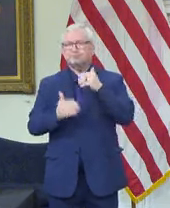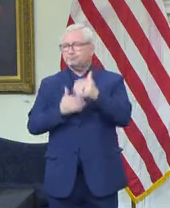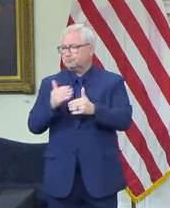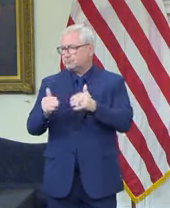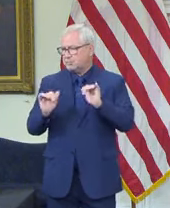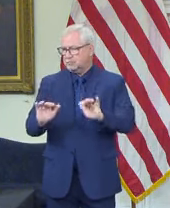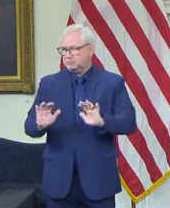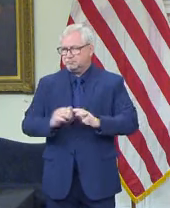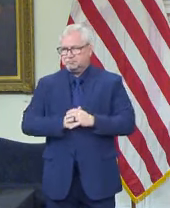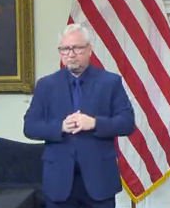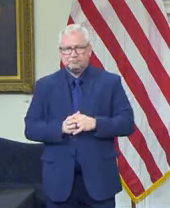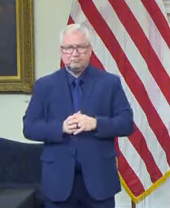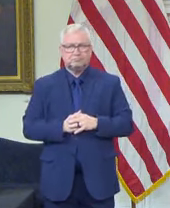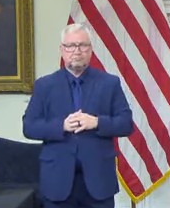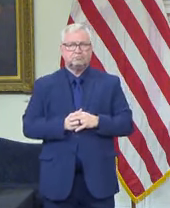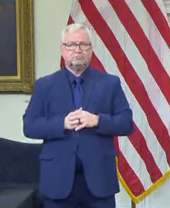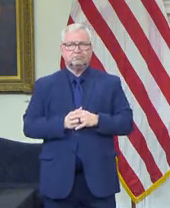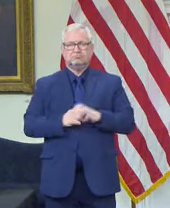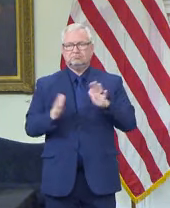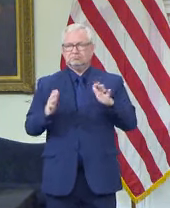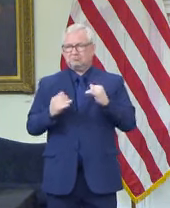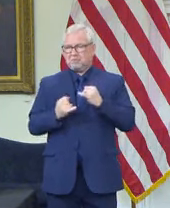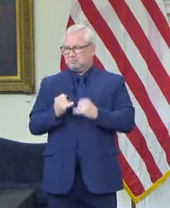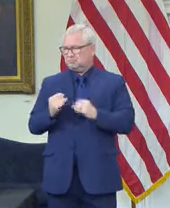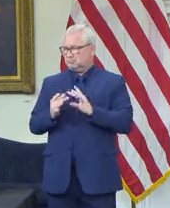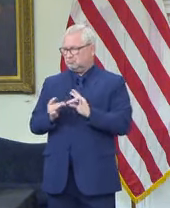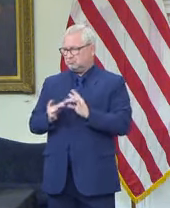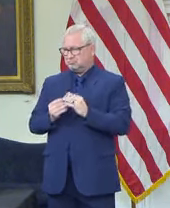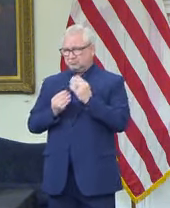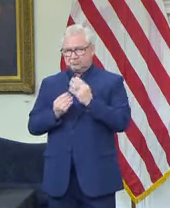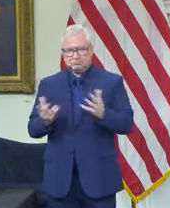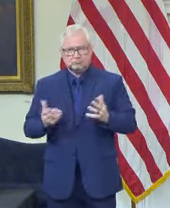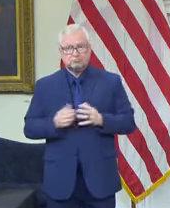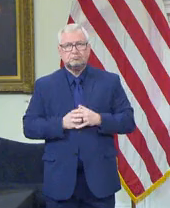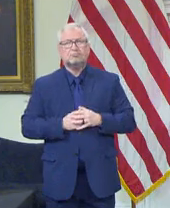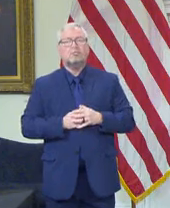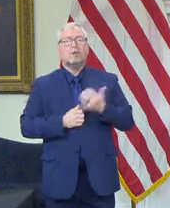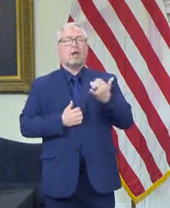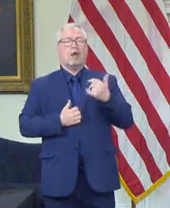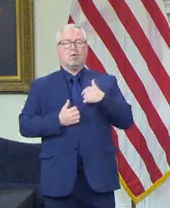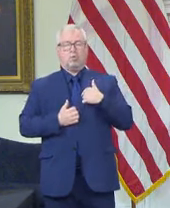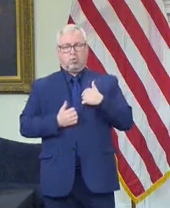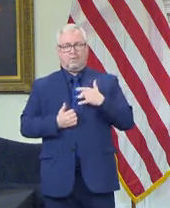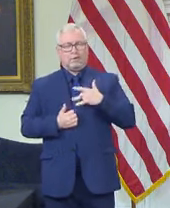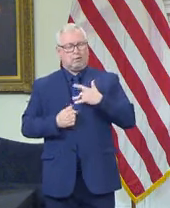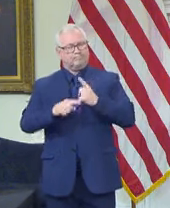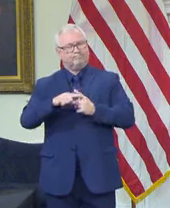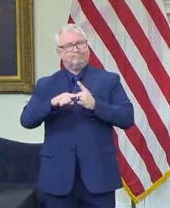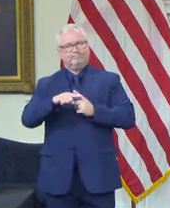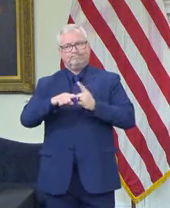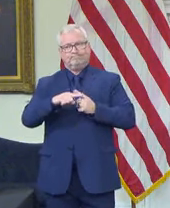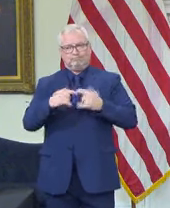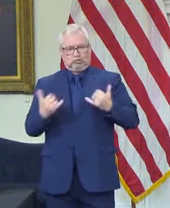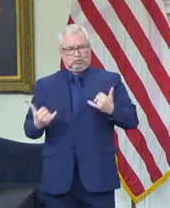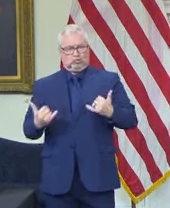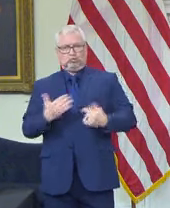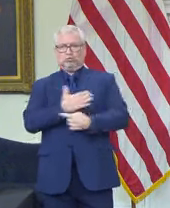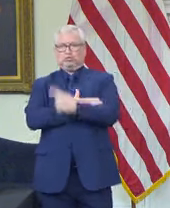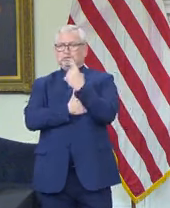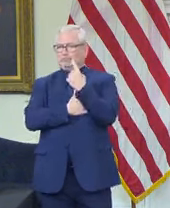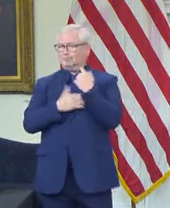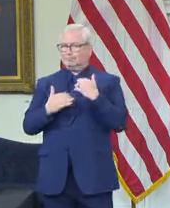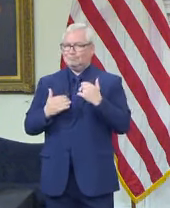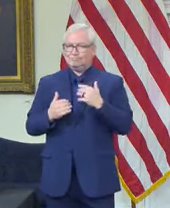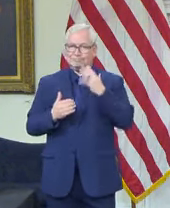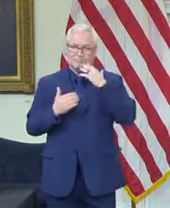very encouraged by our substantially improving situation, but the next 10 days to 2 weeks are really